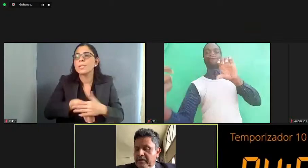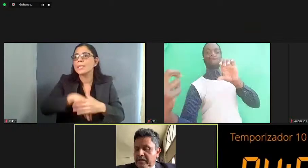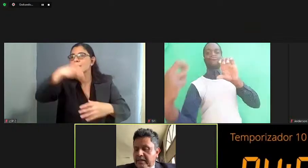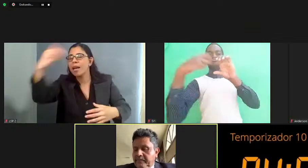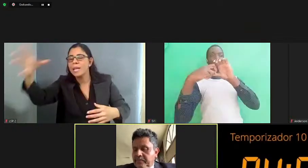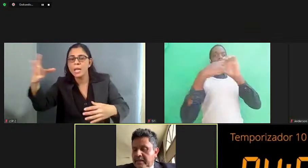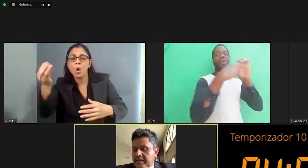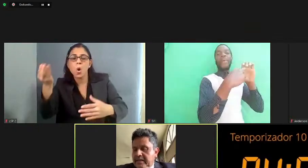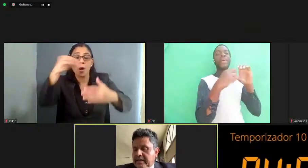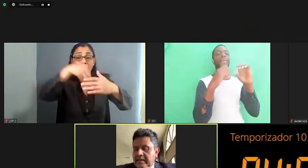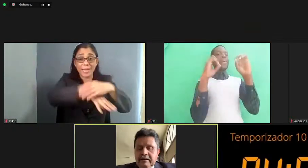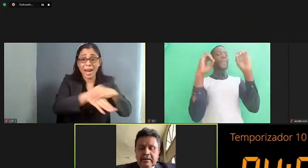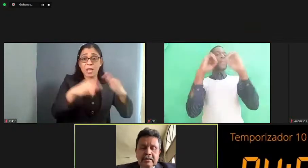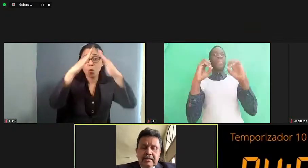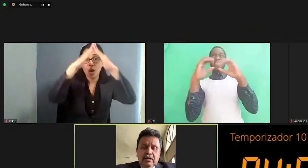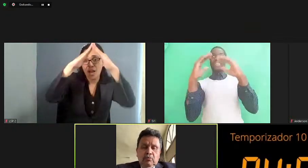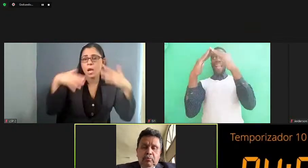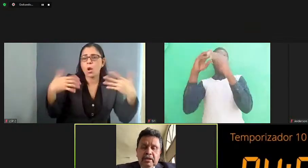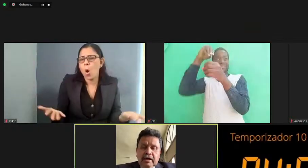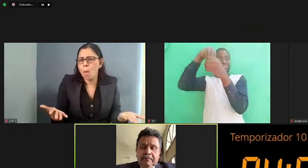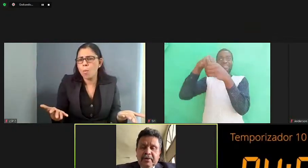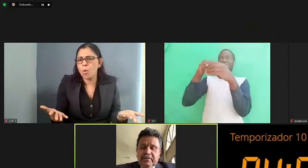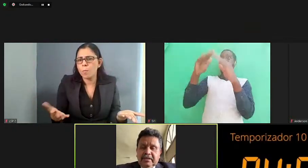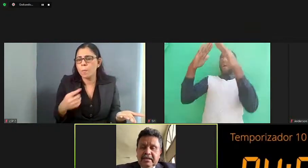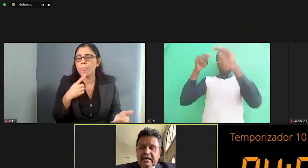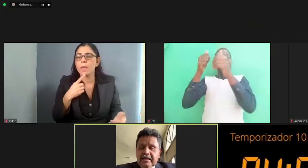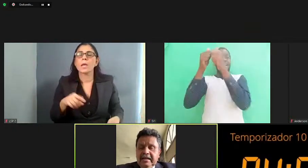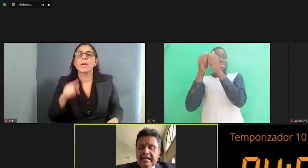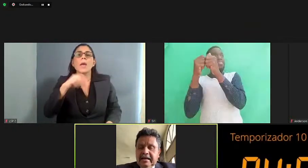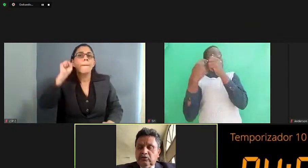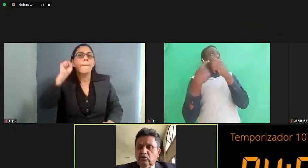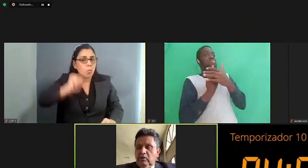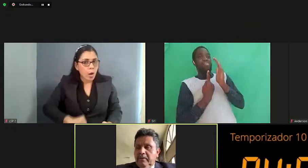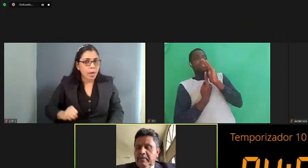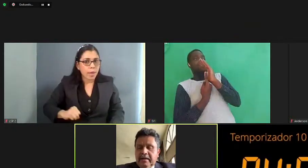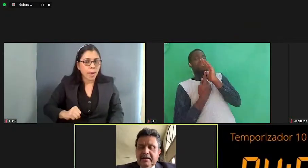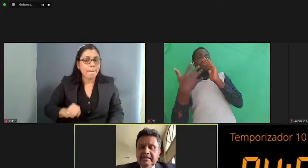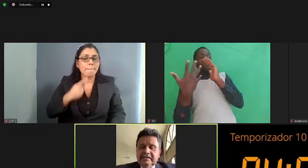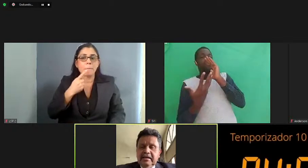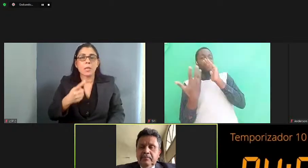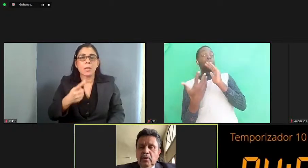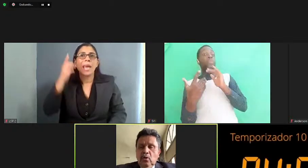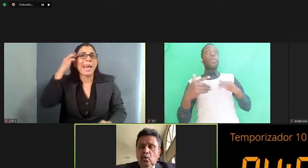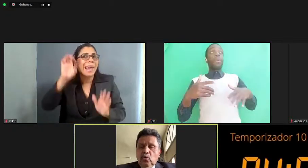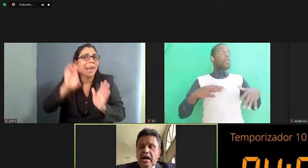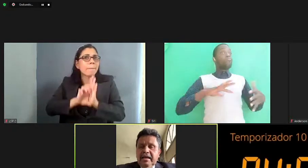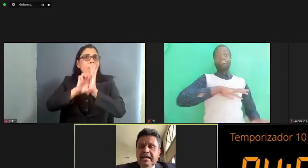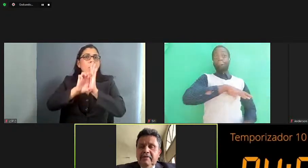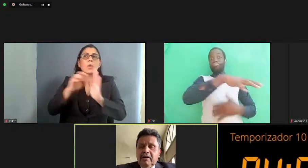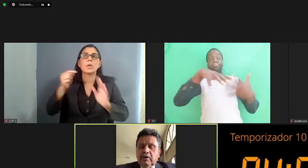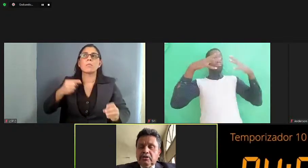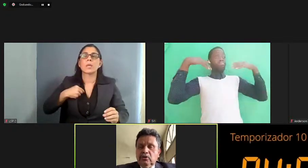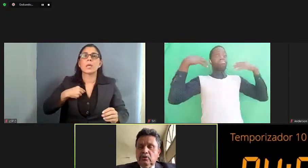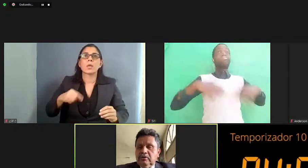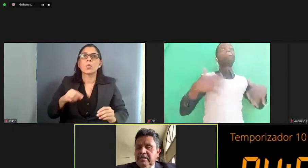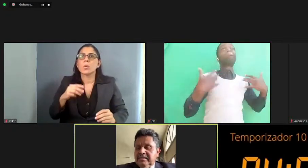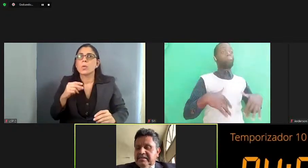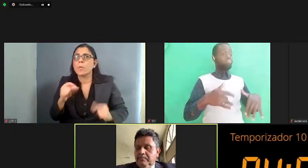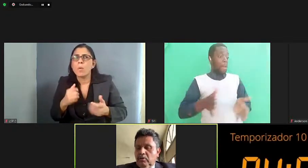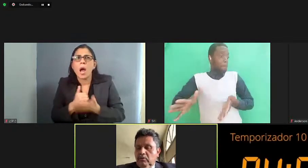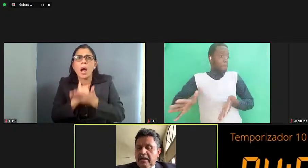accessibility to go in or out of their houses that will allow them in case of an